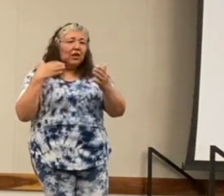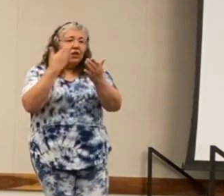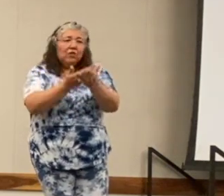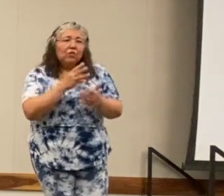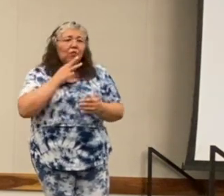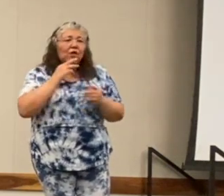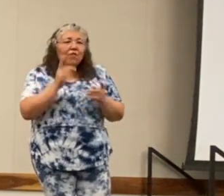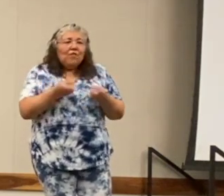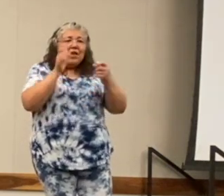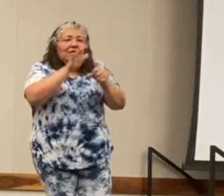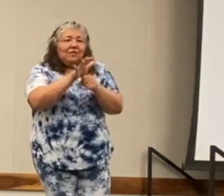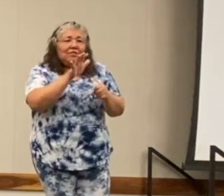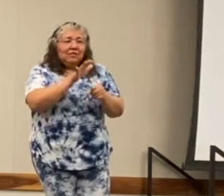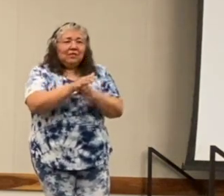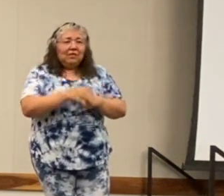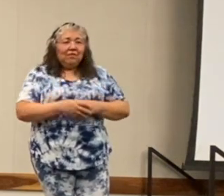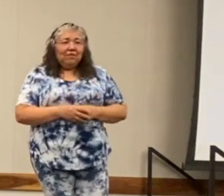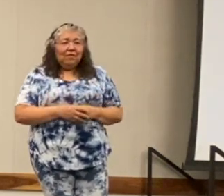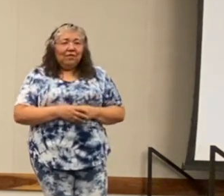enough.